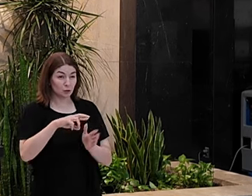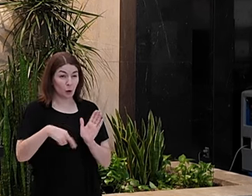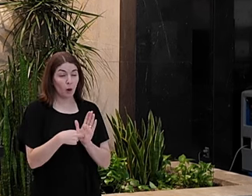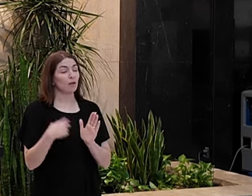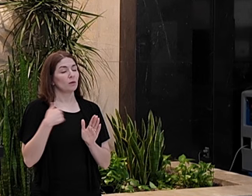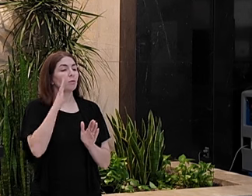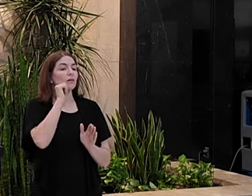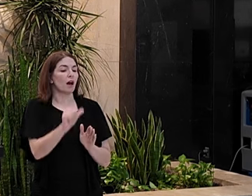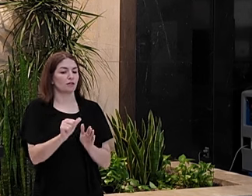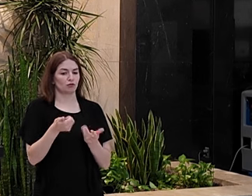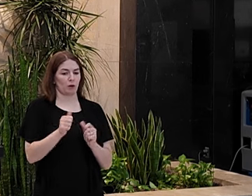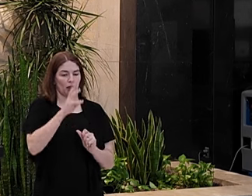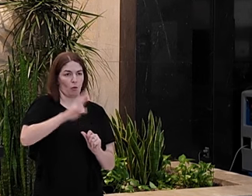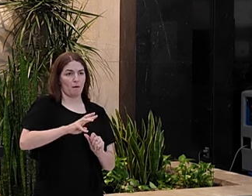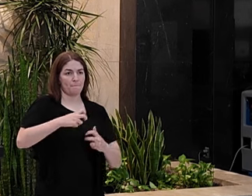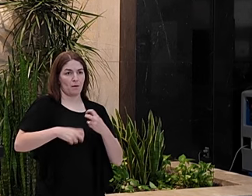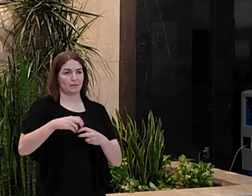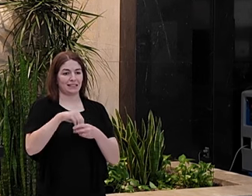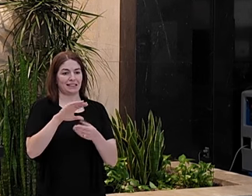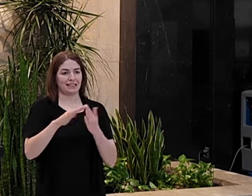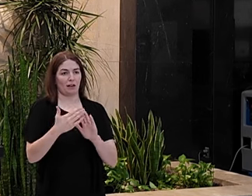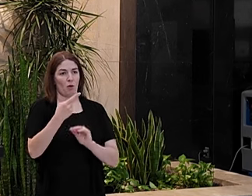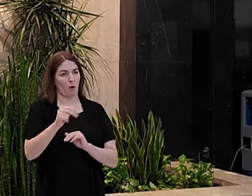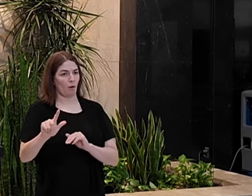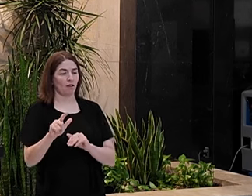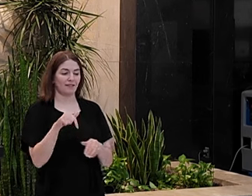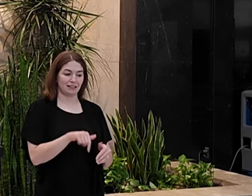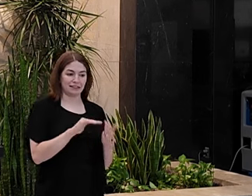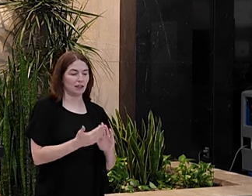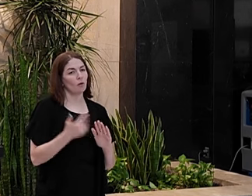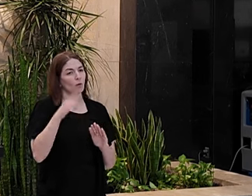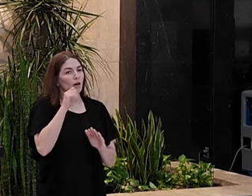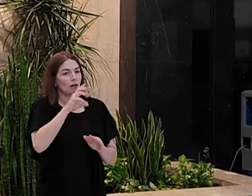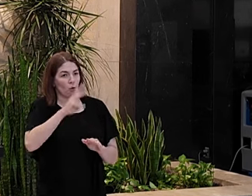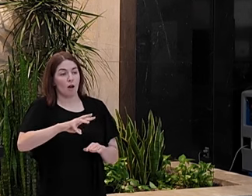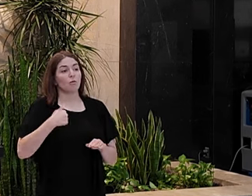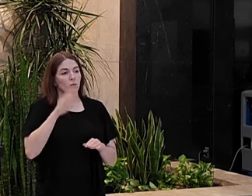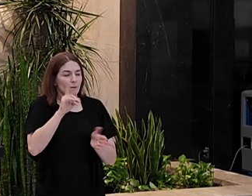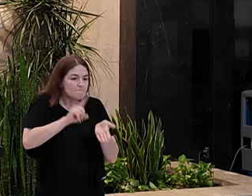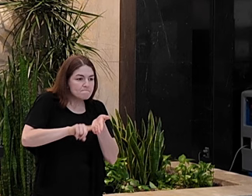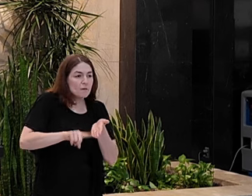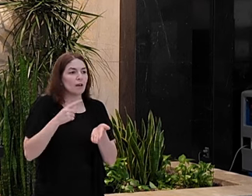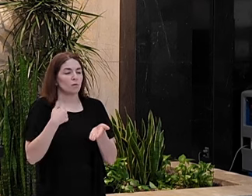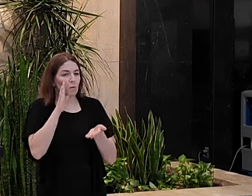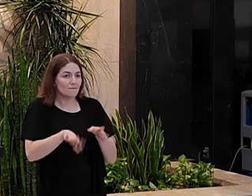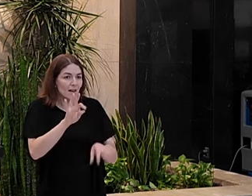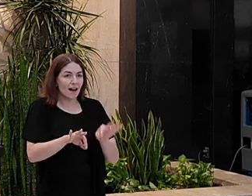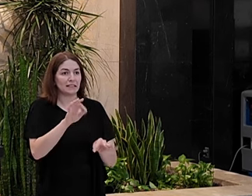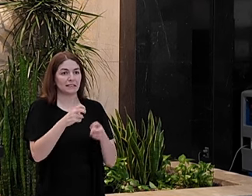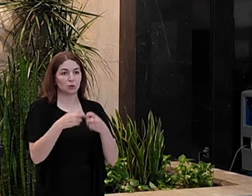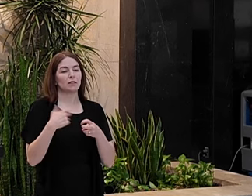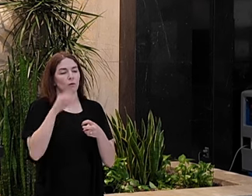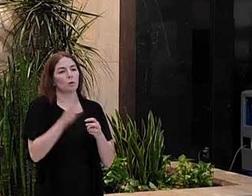going to shy away from the problems of City Hall and of this city. At every turn, we're going to look for things, we're going to find them, and we're going to fix them. And that is going